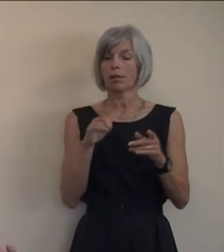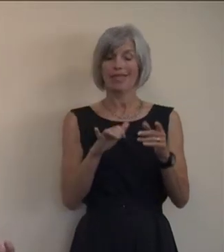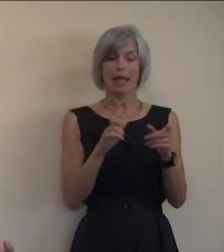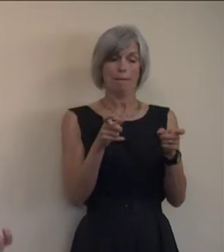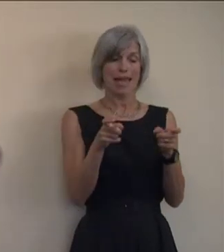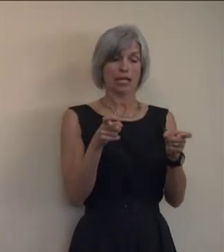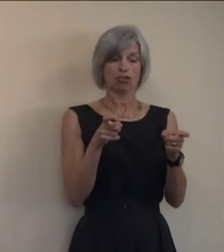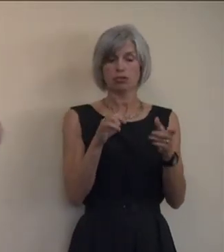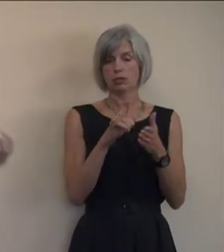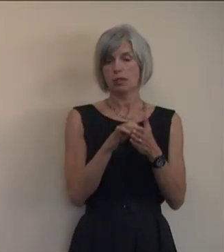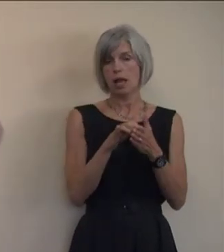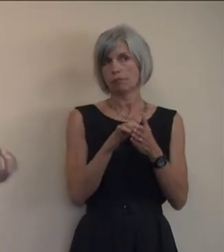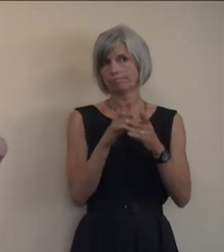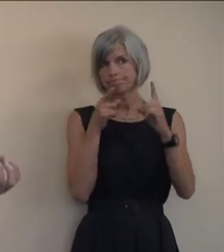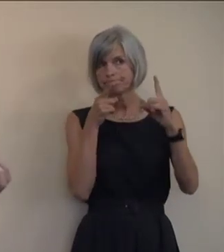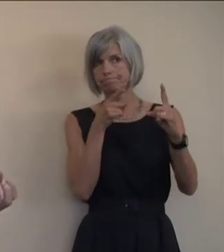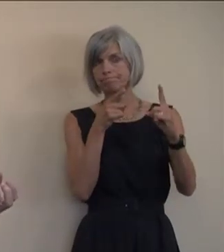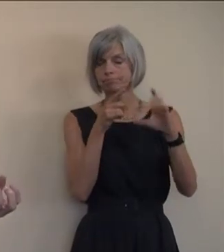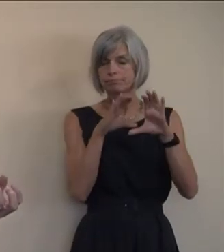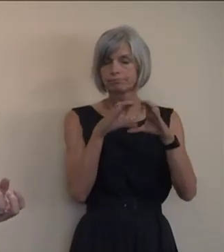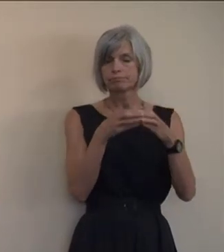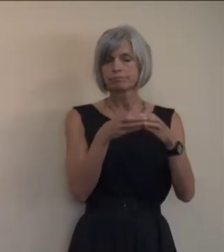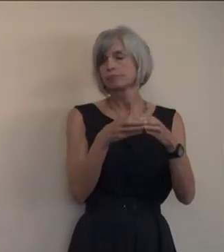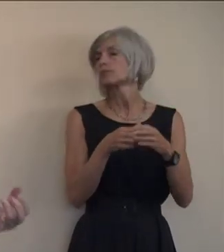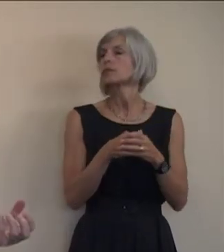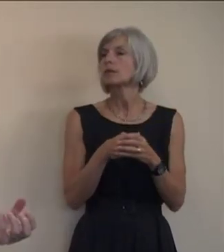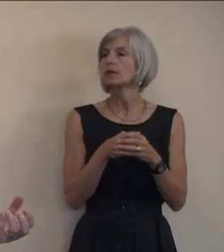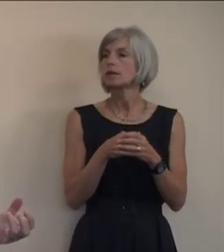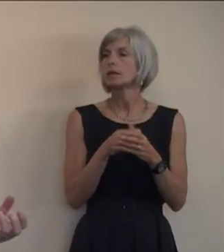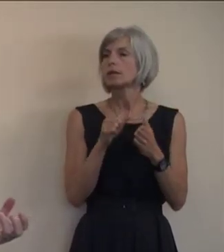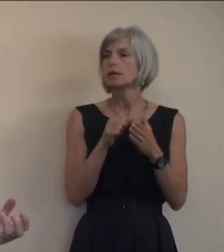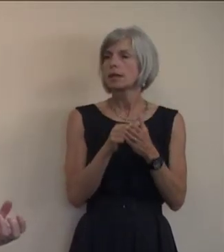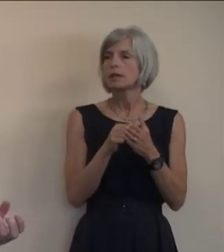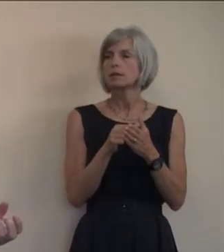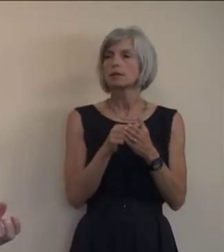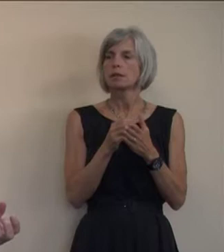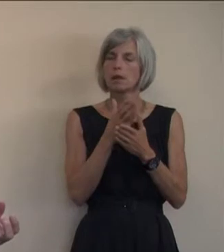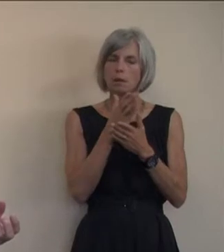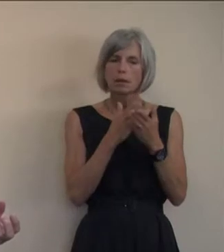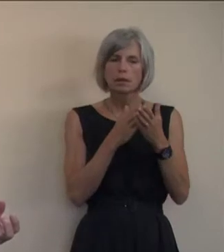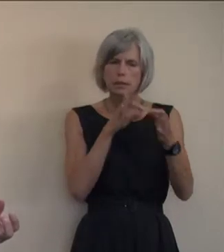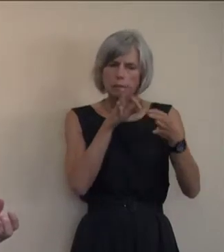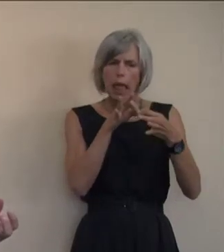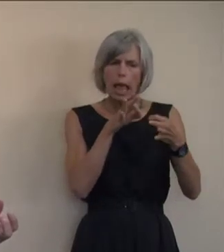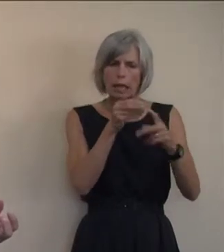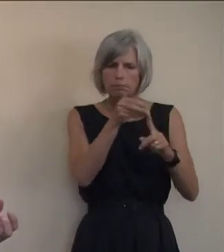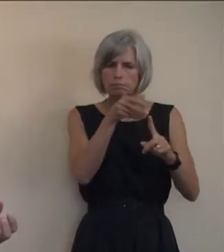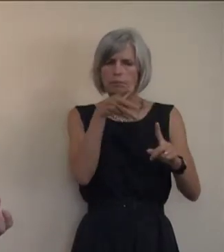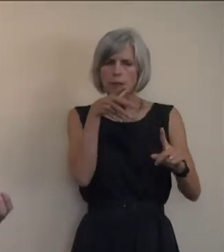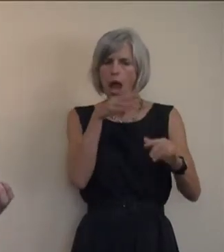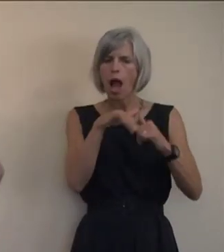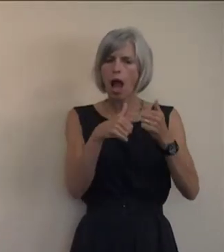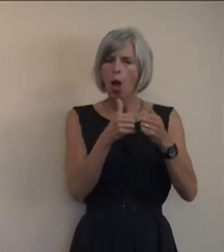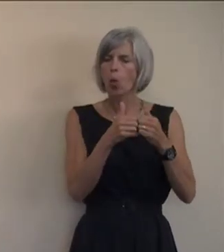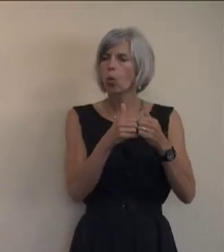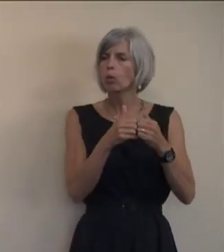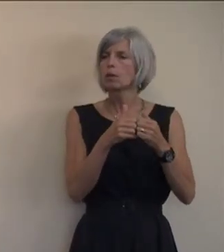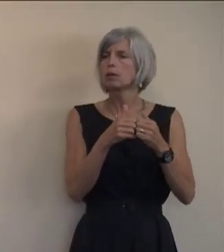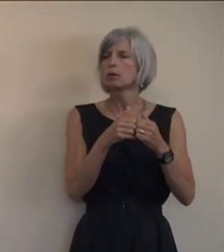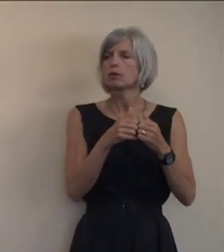this initiative. And there's a whole part of their website around closing the racial wealth gap initiative, where you get to